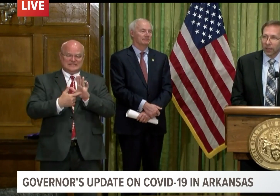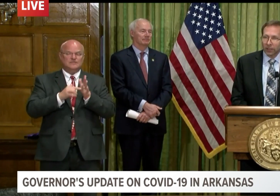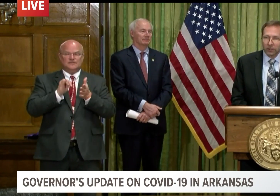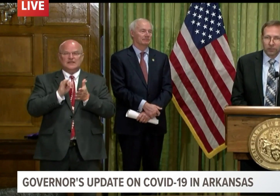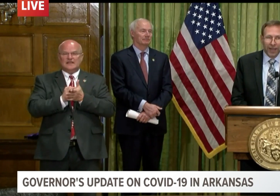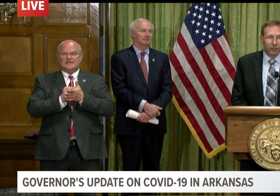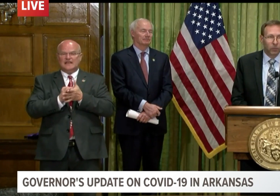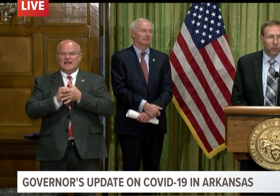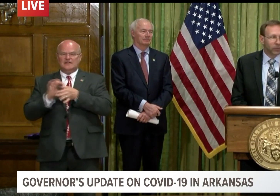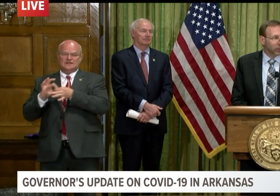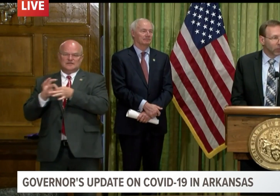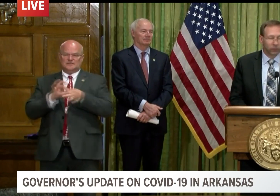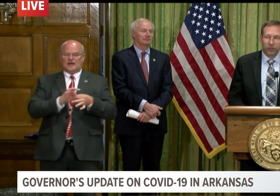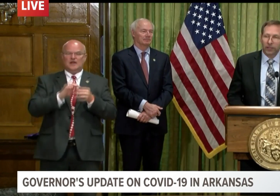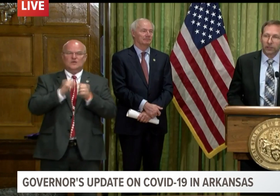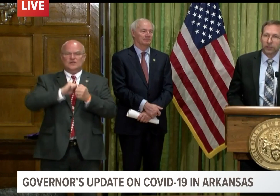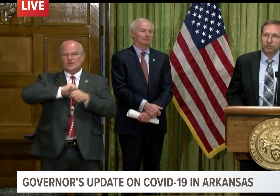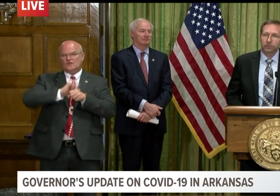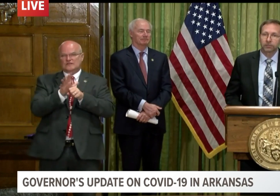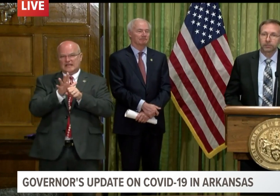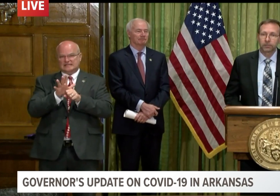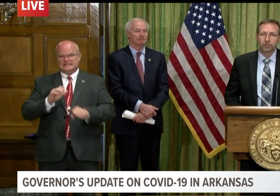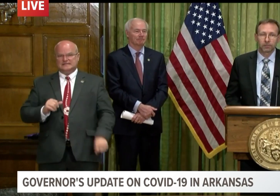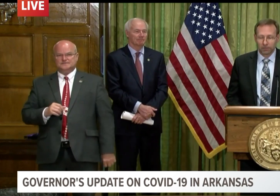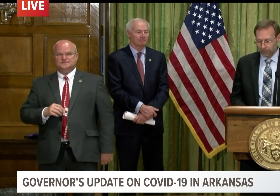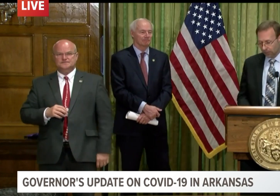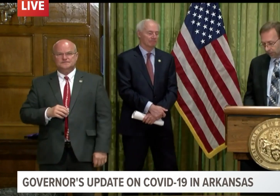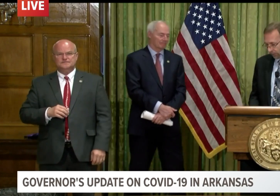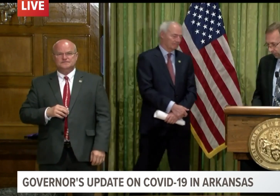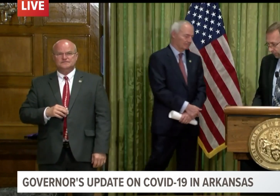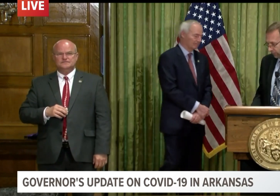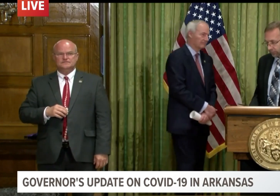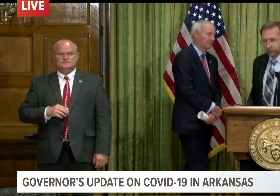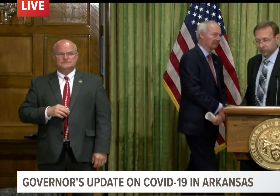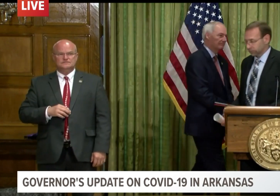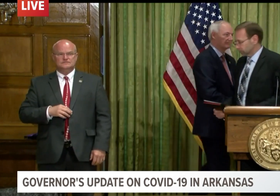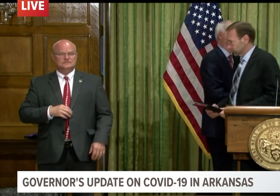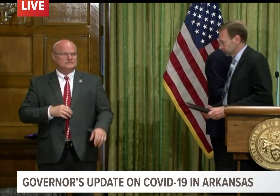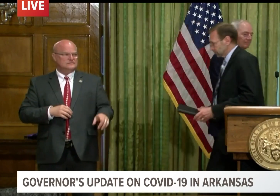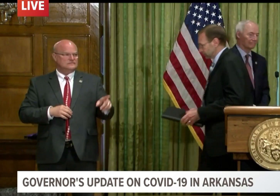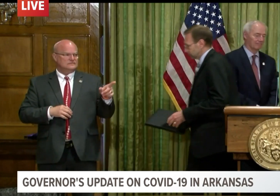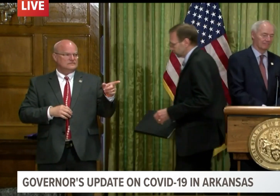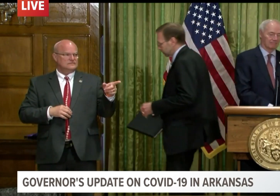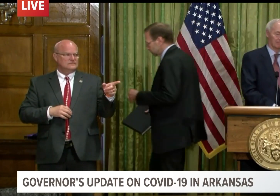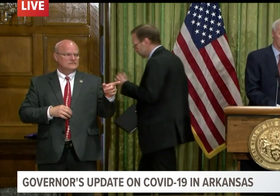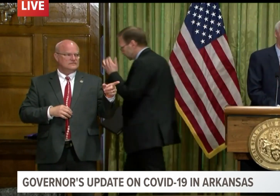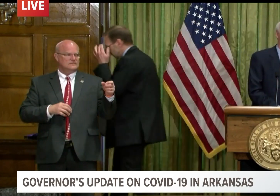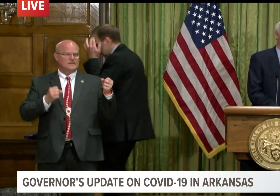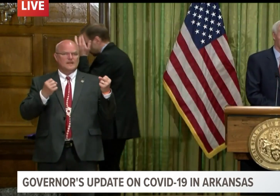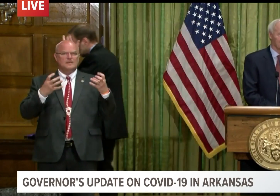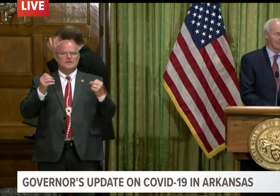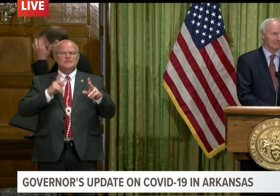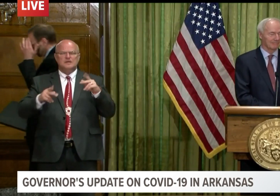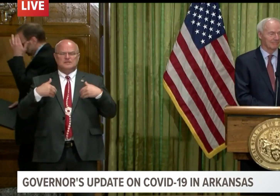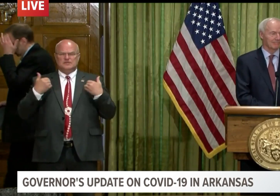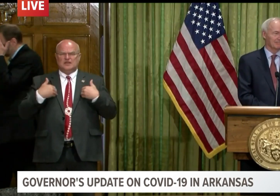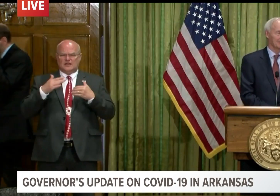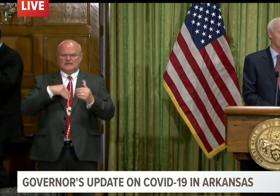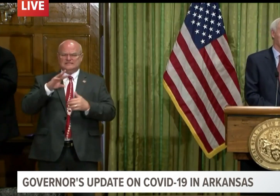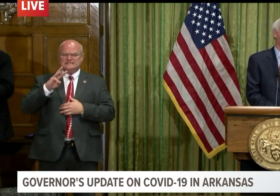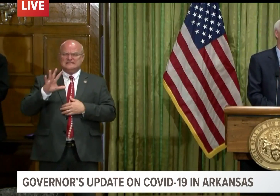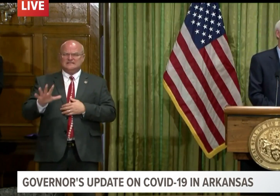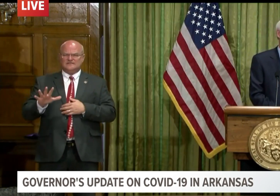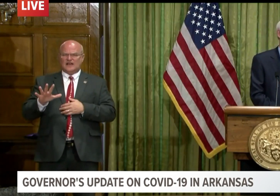are compatible with COVID-19. The majority of people that are younger than 65,